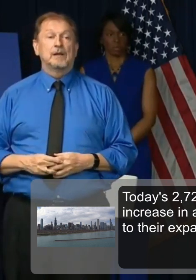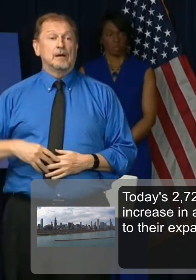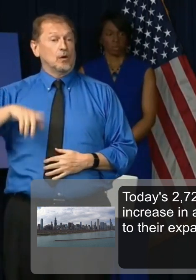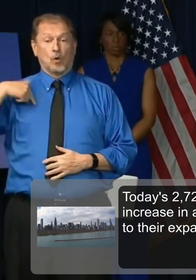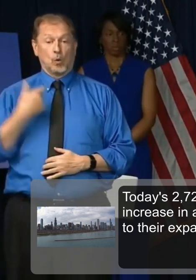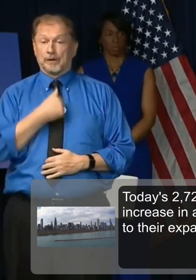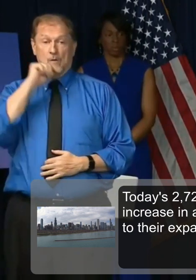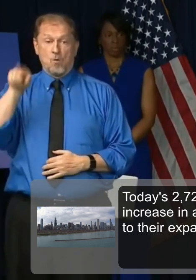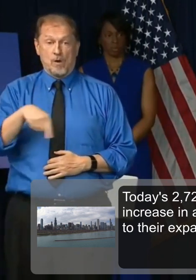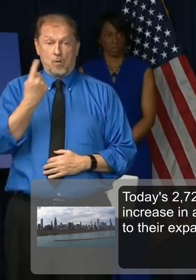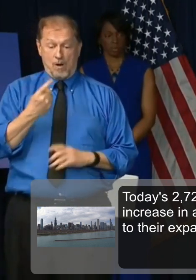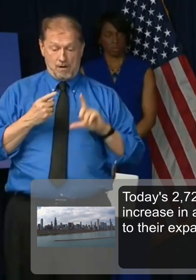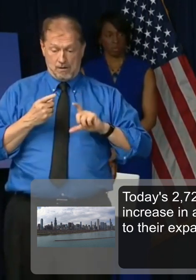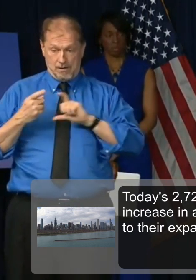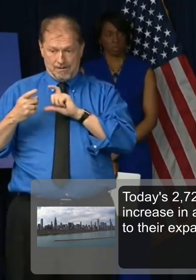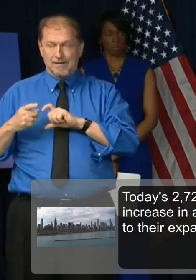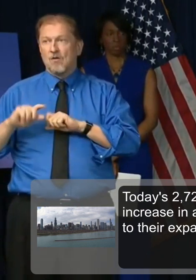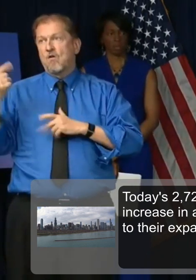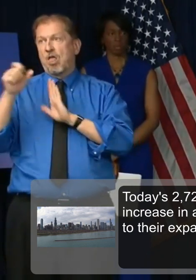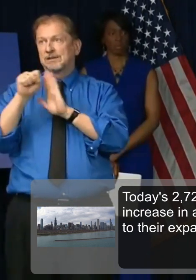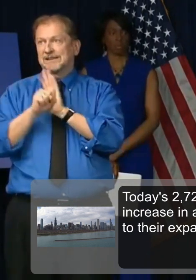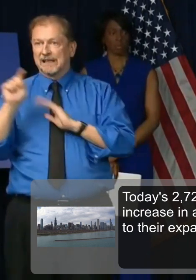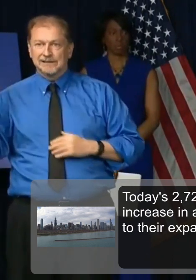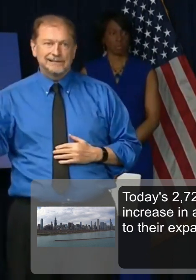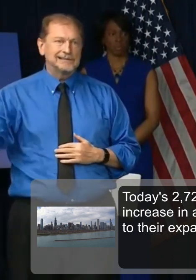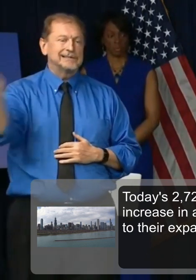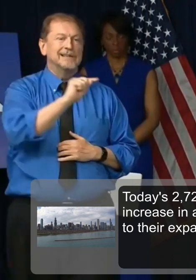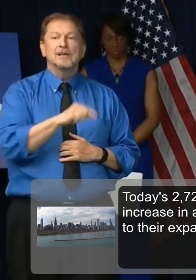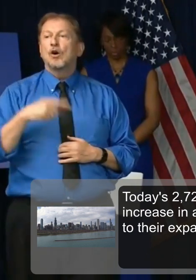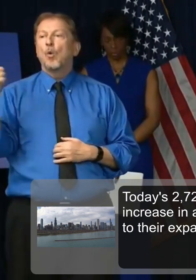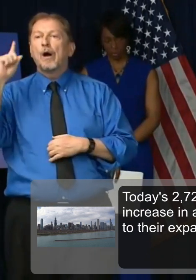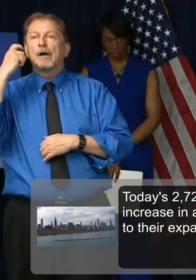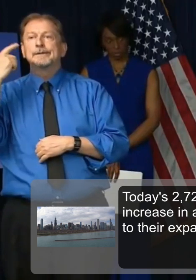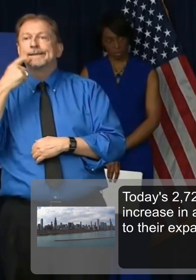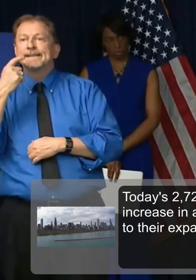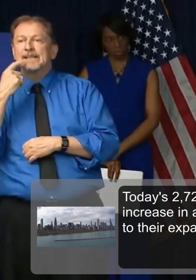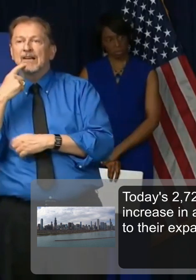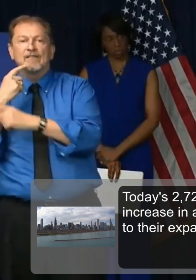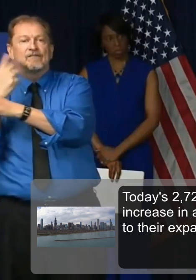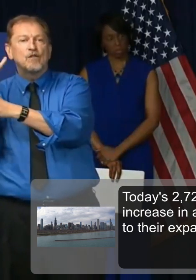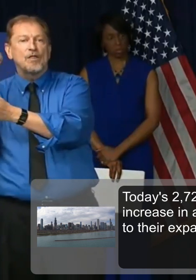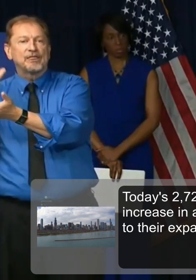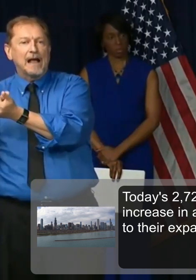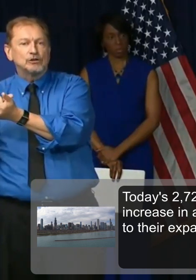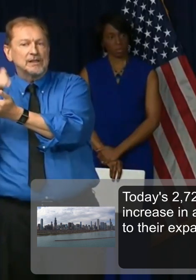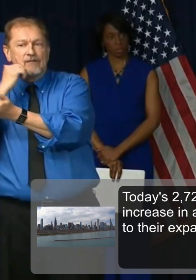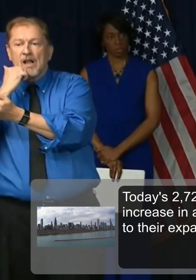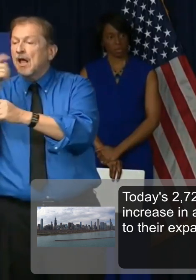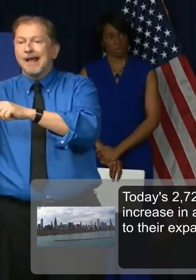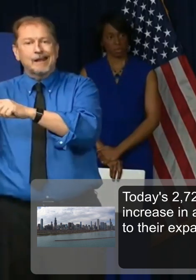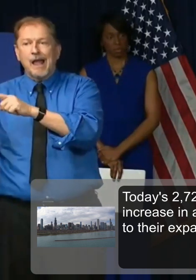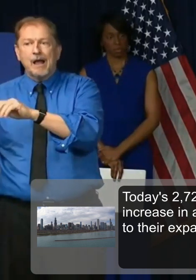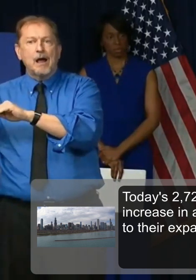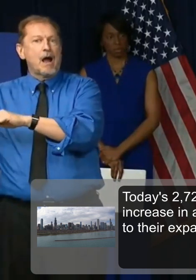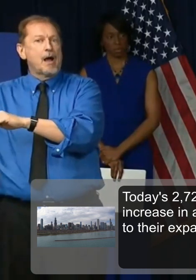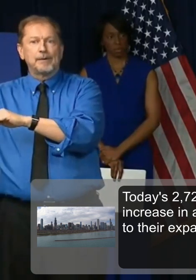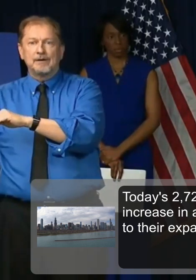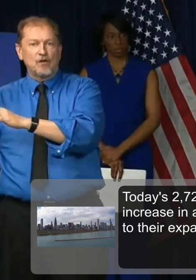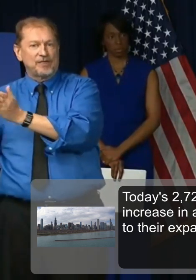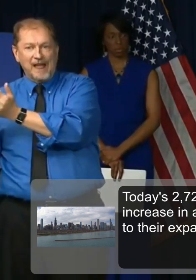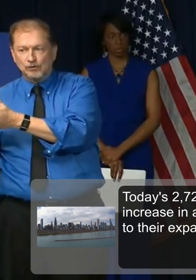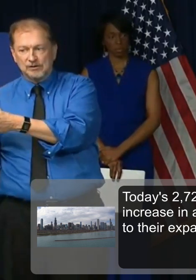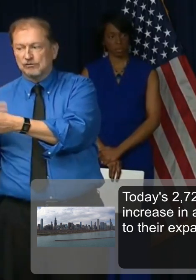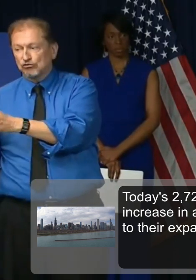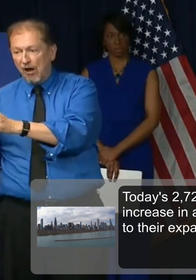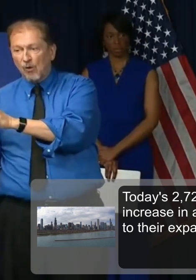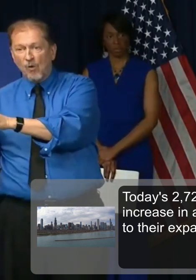I heard one of the governors saying they have 4,000 tests a day, and they're having trouble expanding from that to